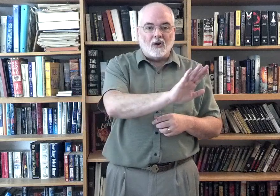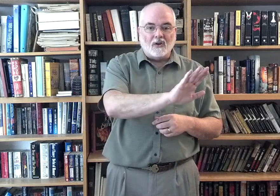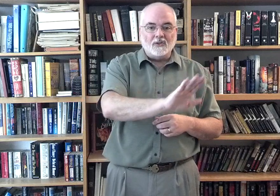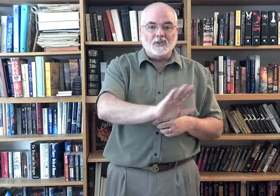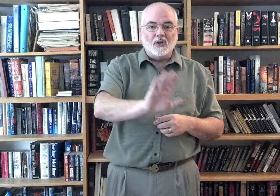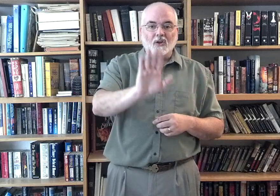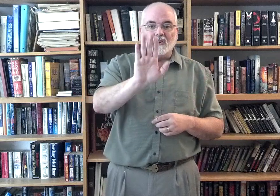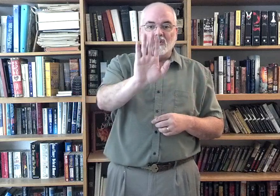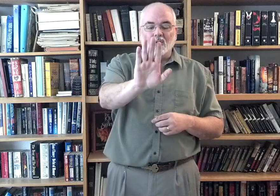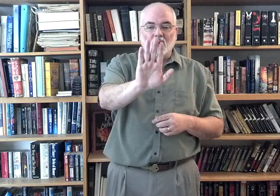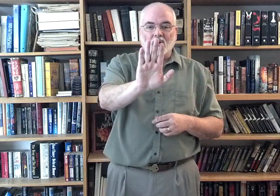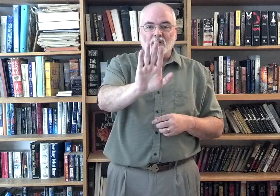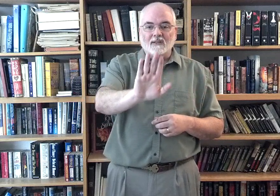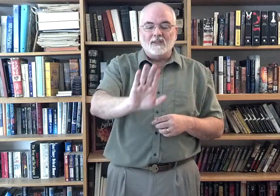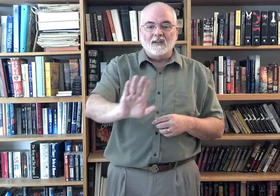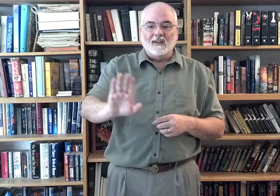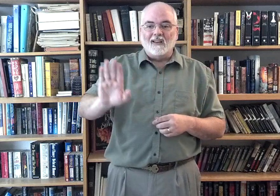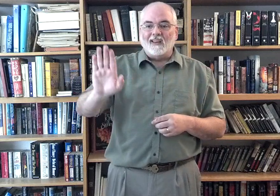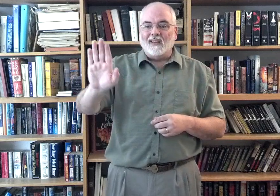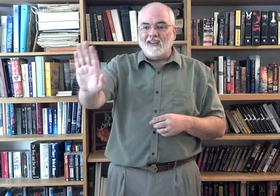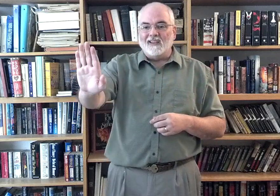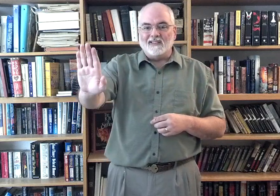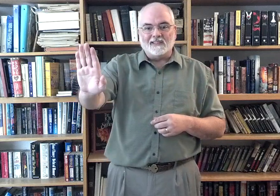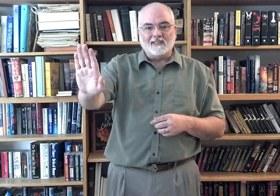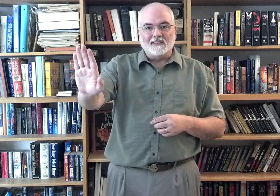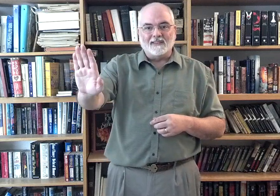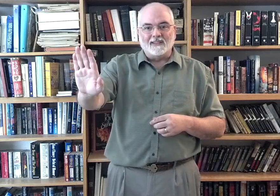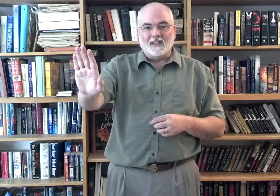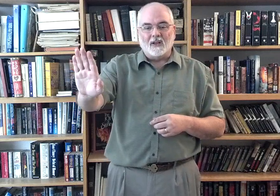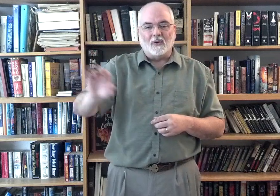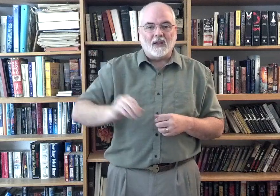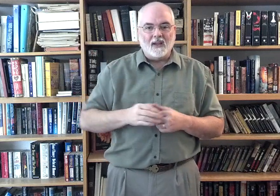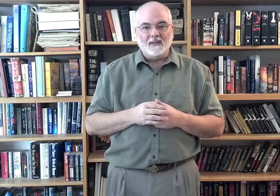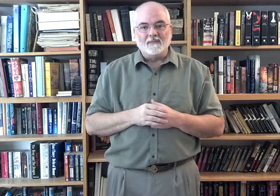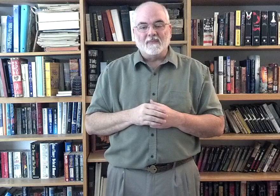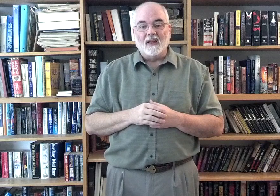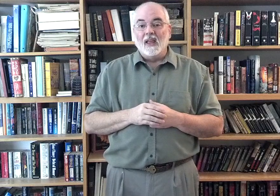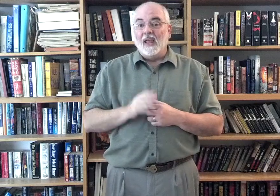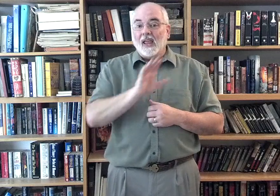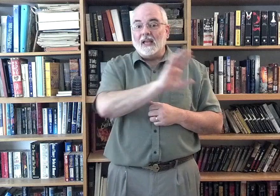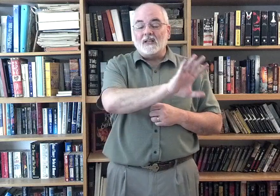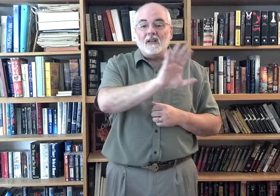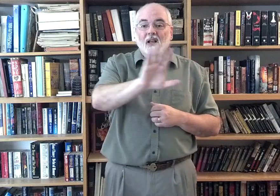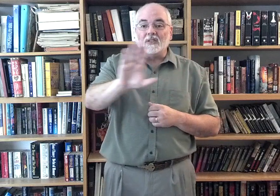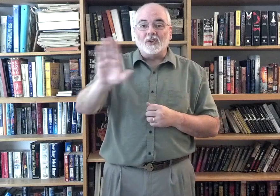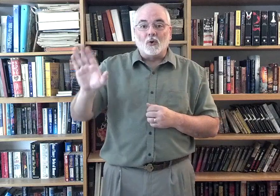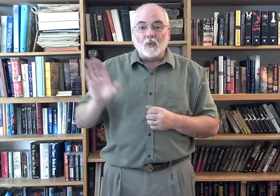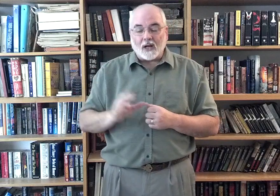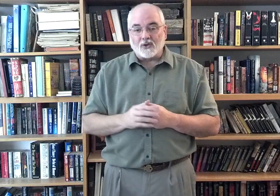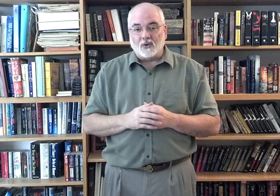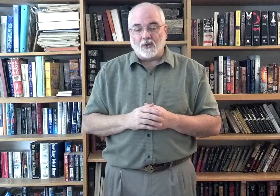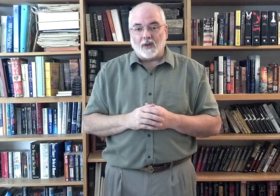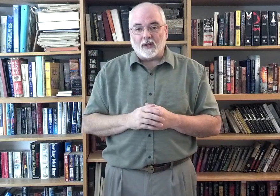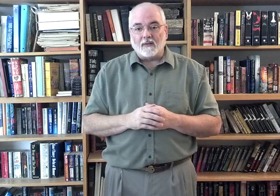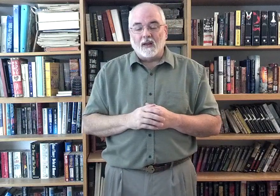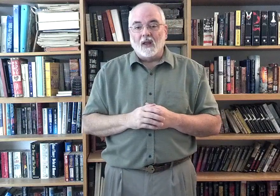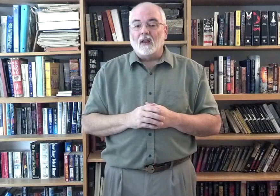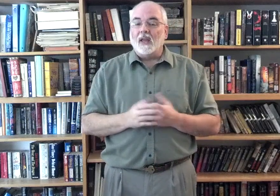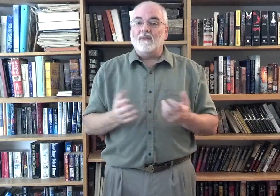hers, yours, his. Okay? It's a directional thing. If it